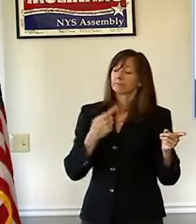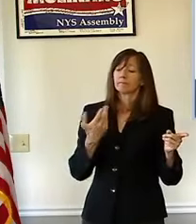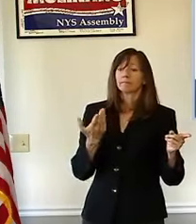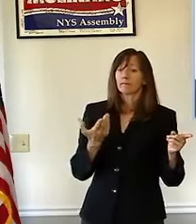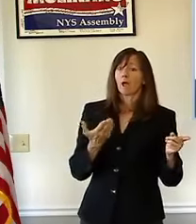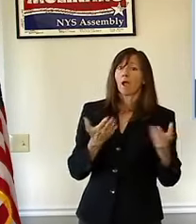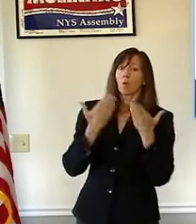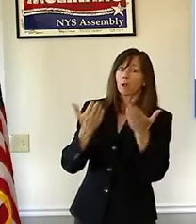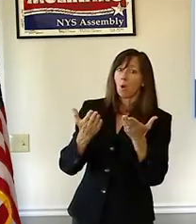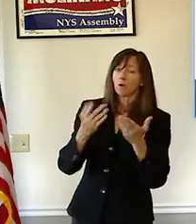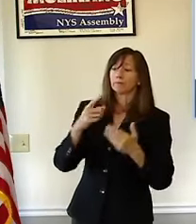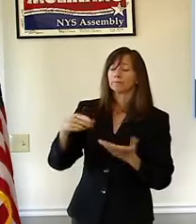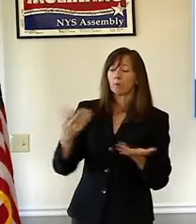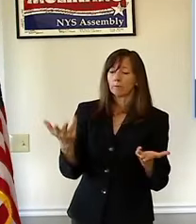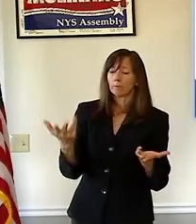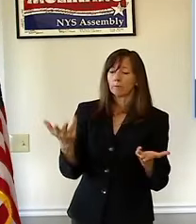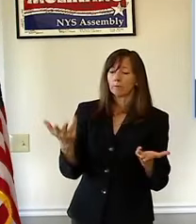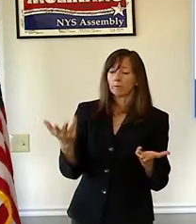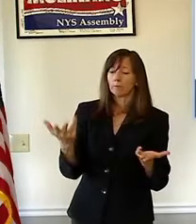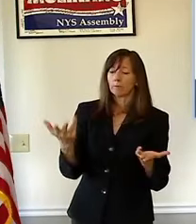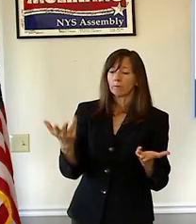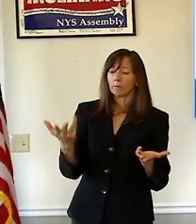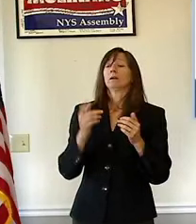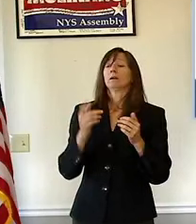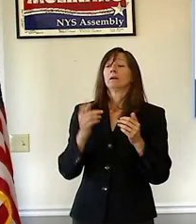the guidance is that we ask you